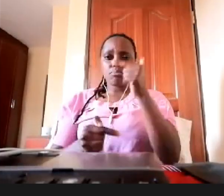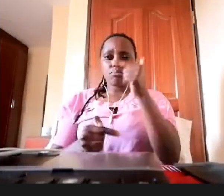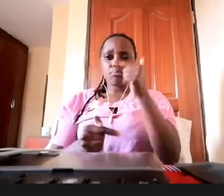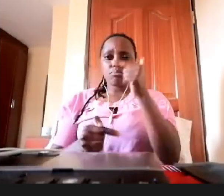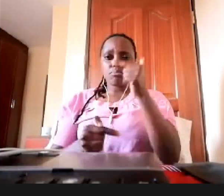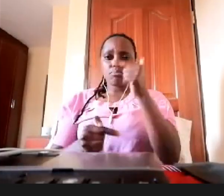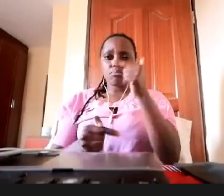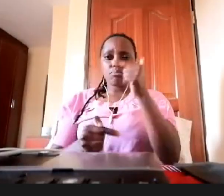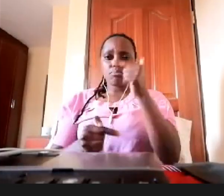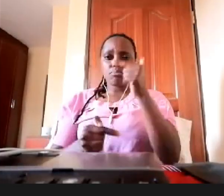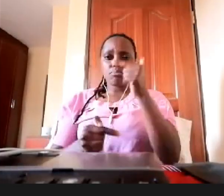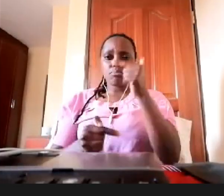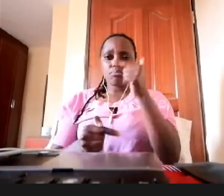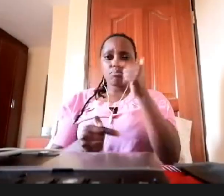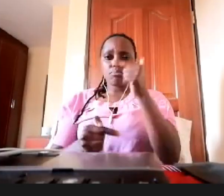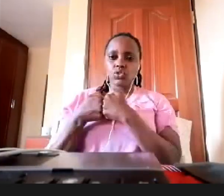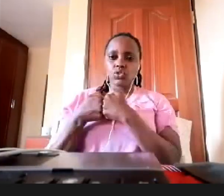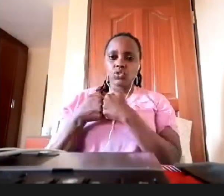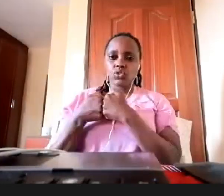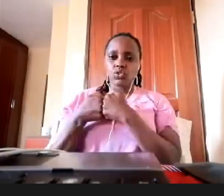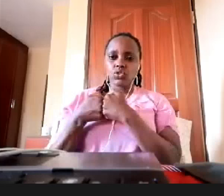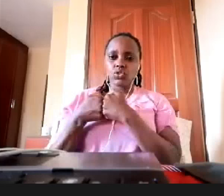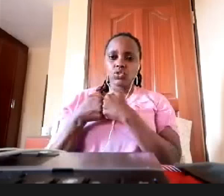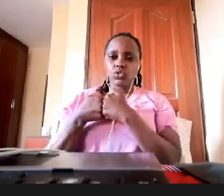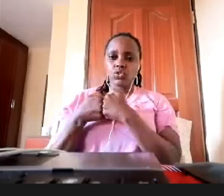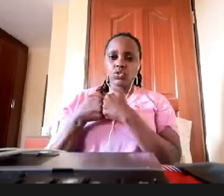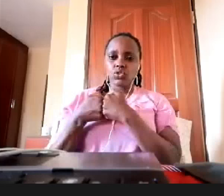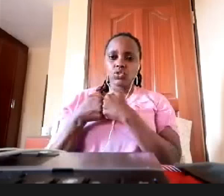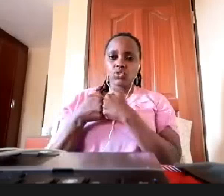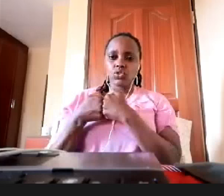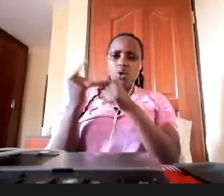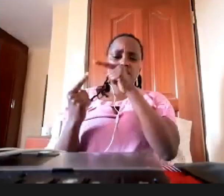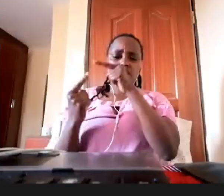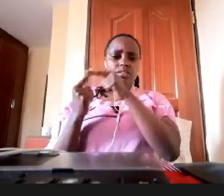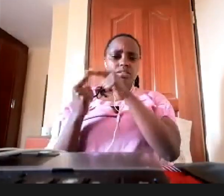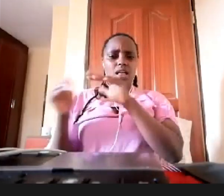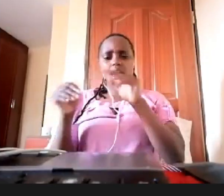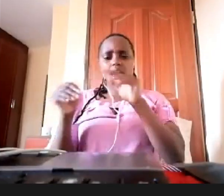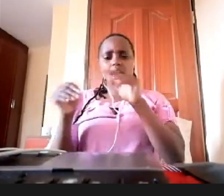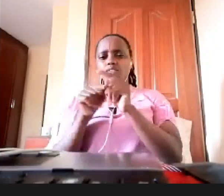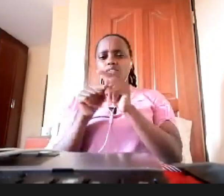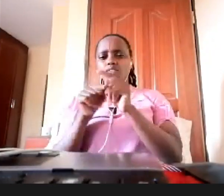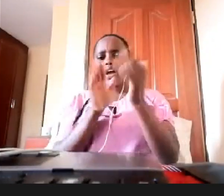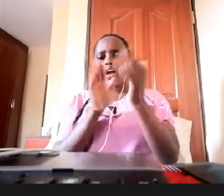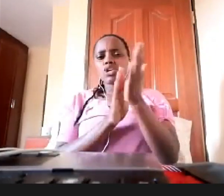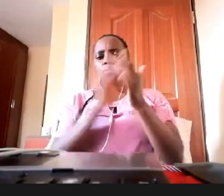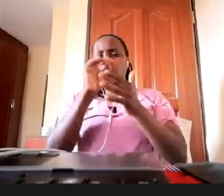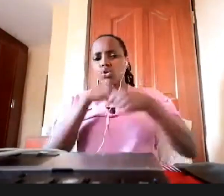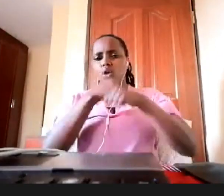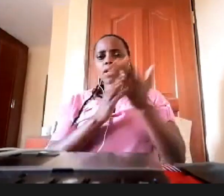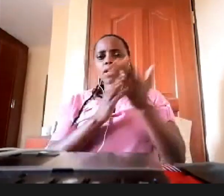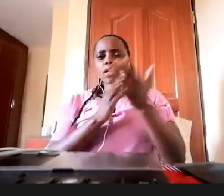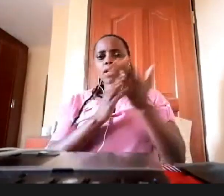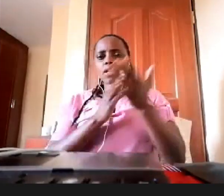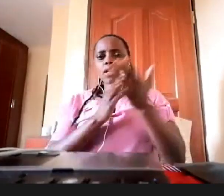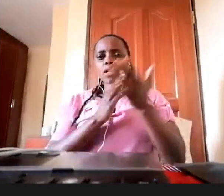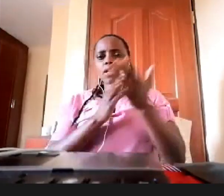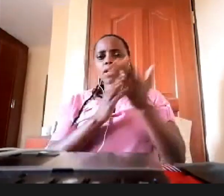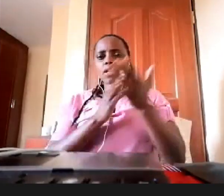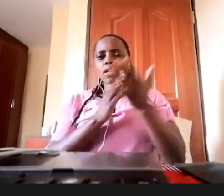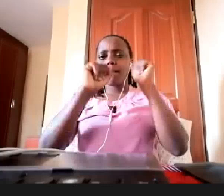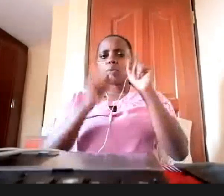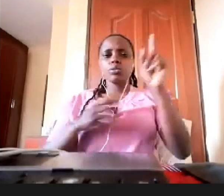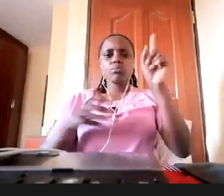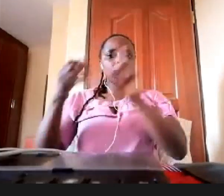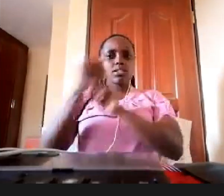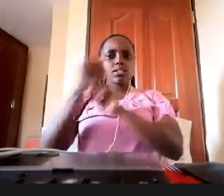process. Practically, what are the challenges they faced? How was the experience? What are their recommendations to ensure that more countries are able